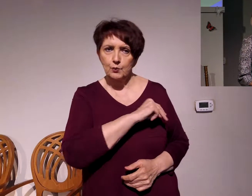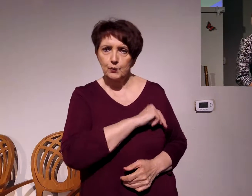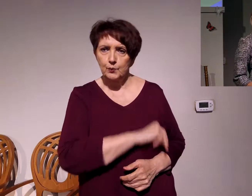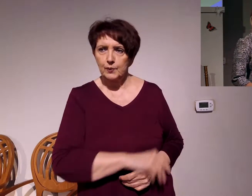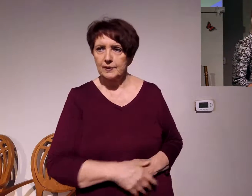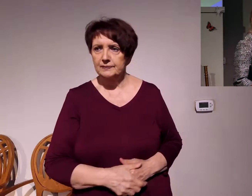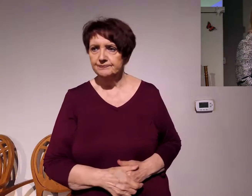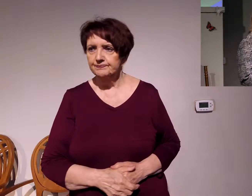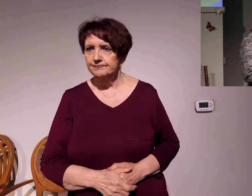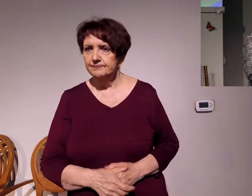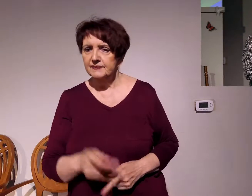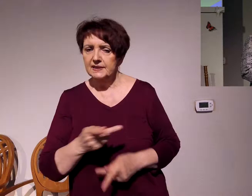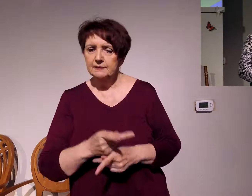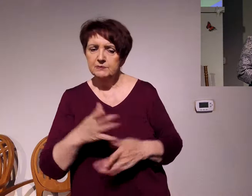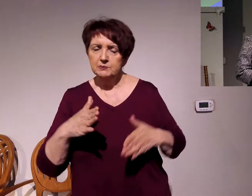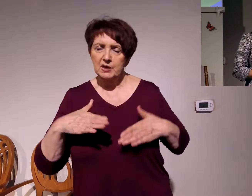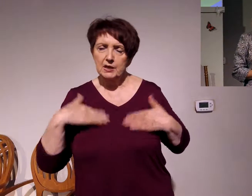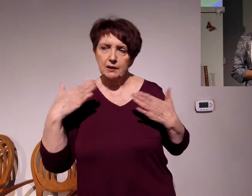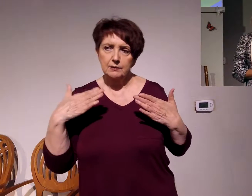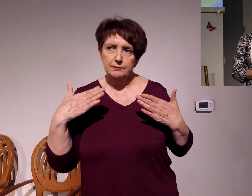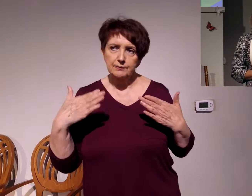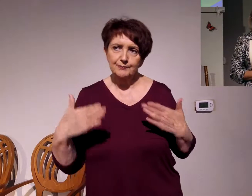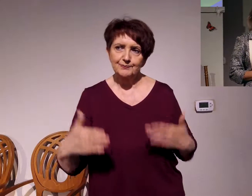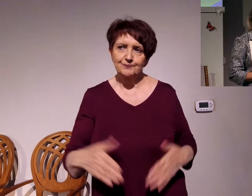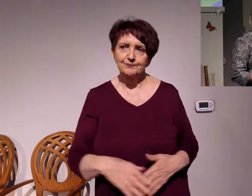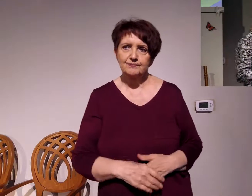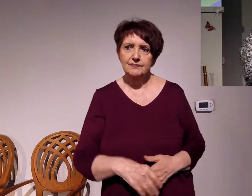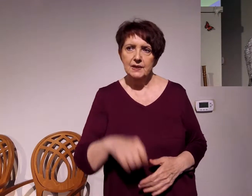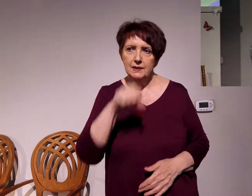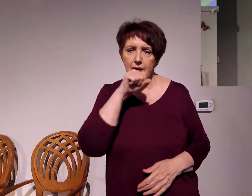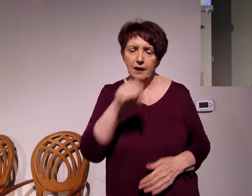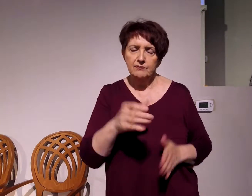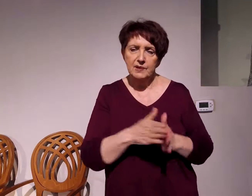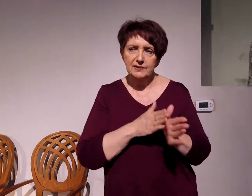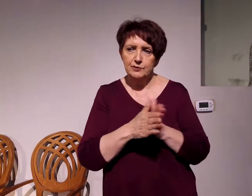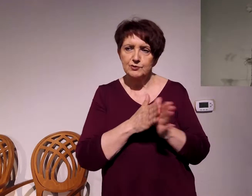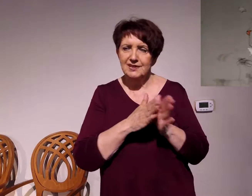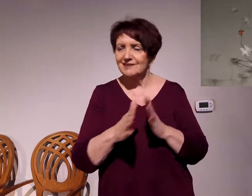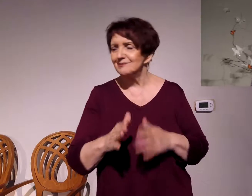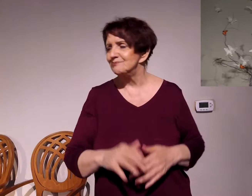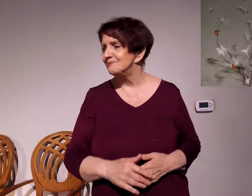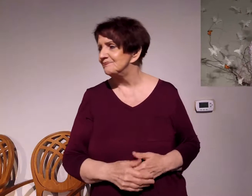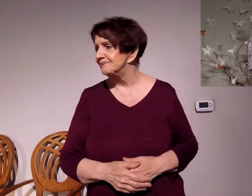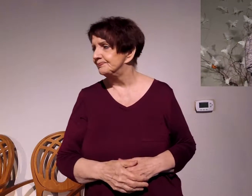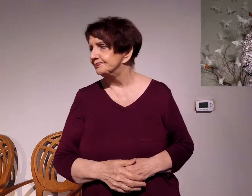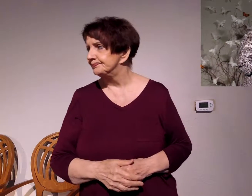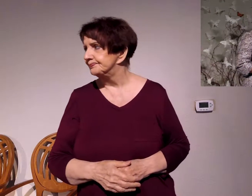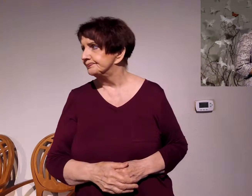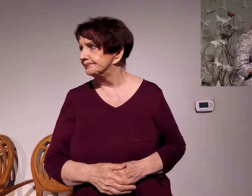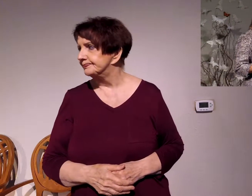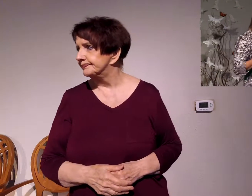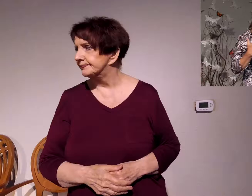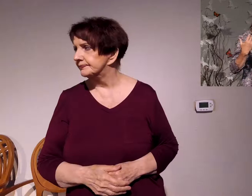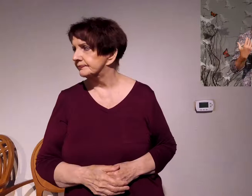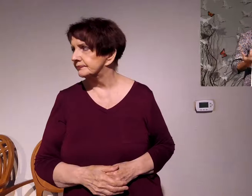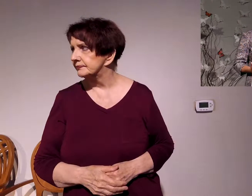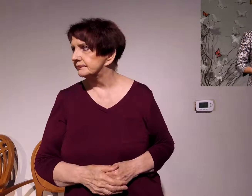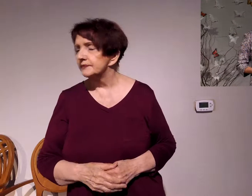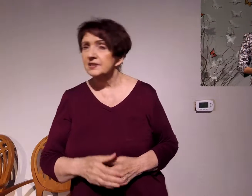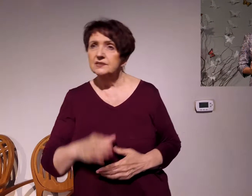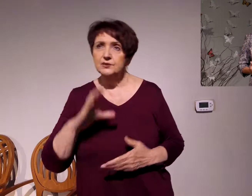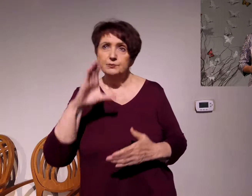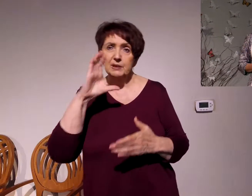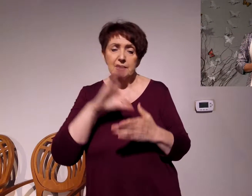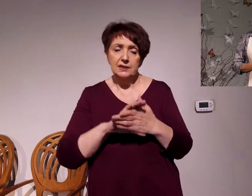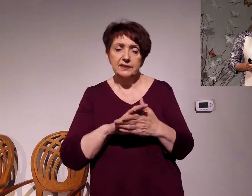No. Keeps me youthful. I love my enthusiasm. So to